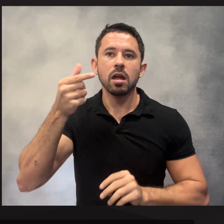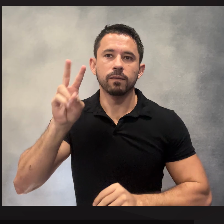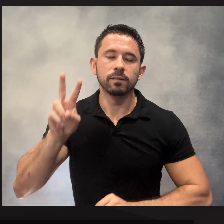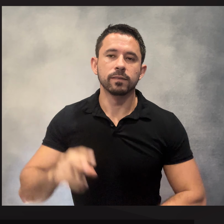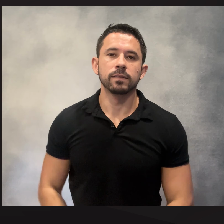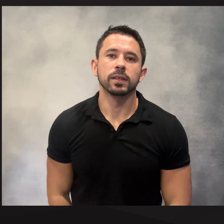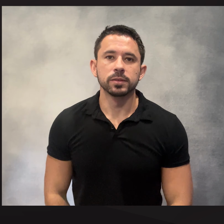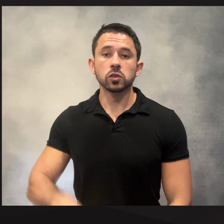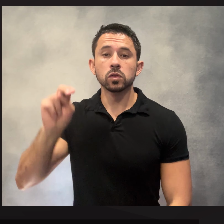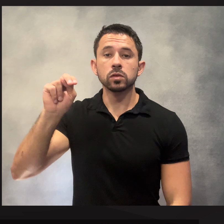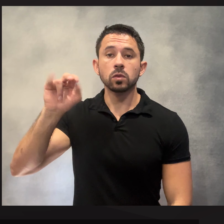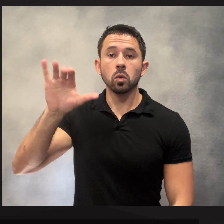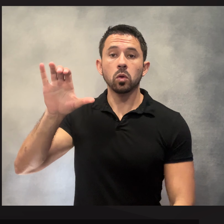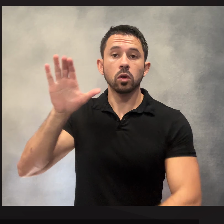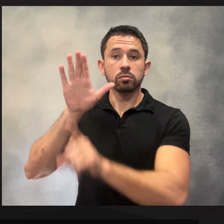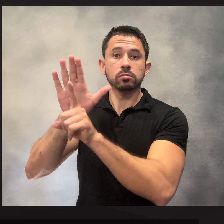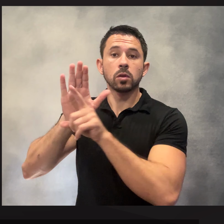www.weather.gov.